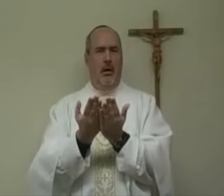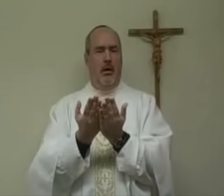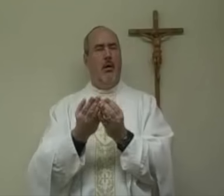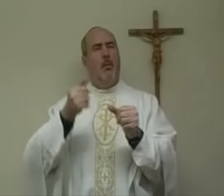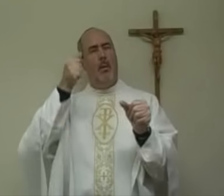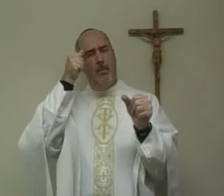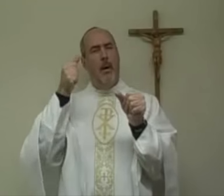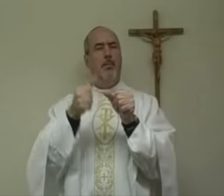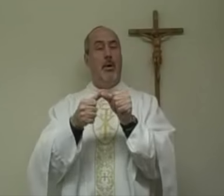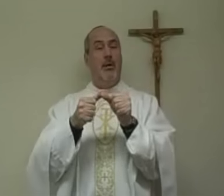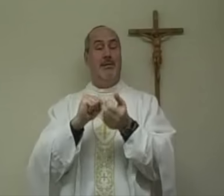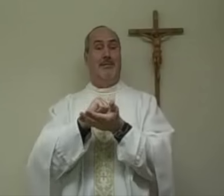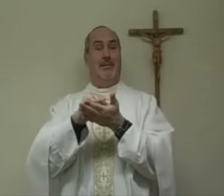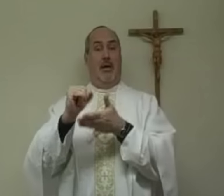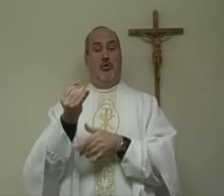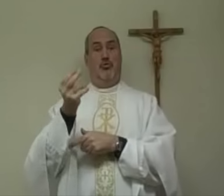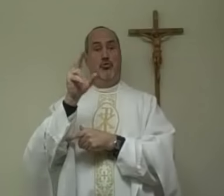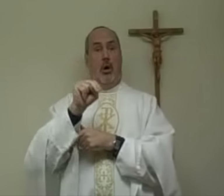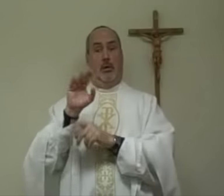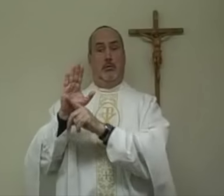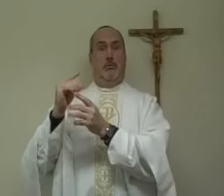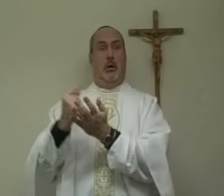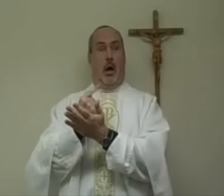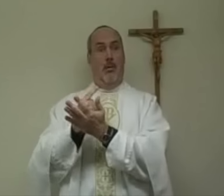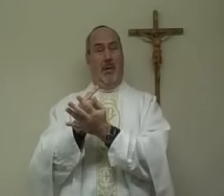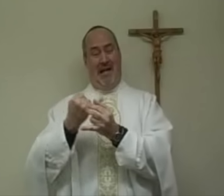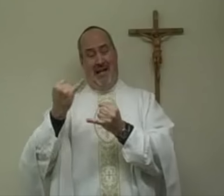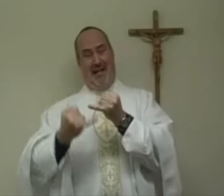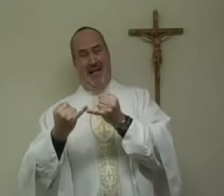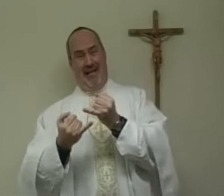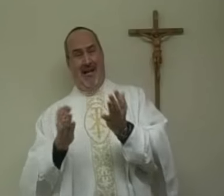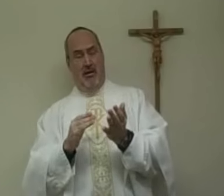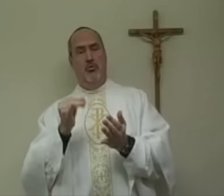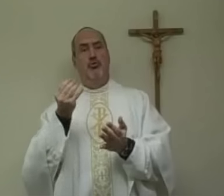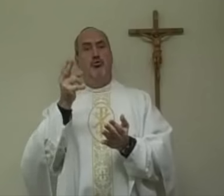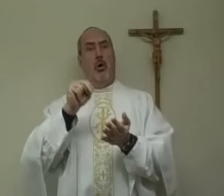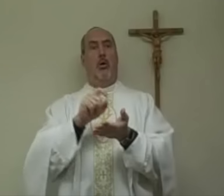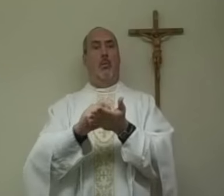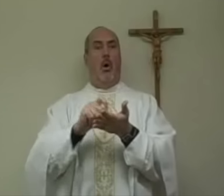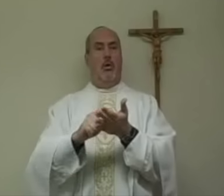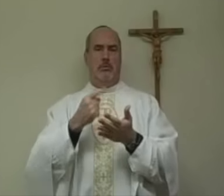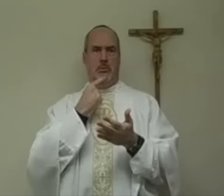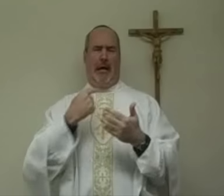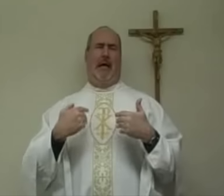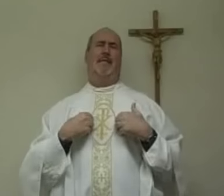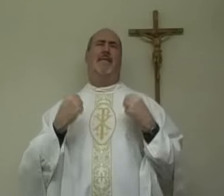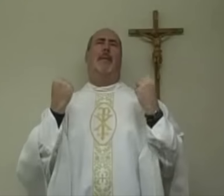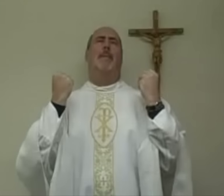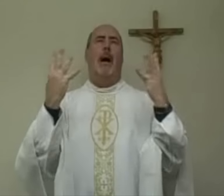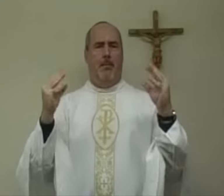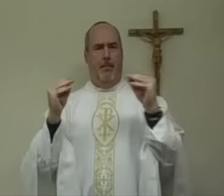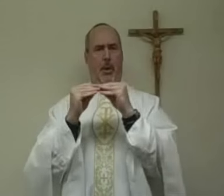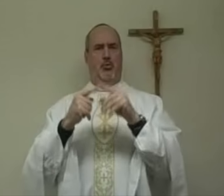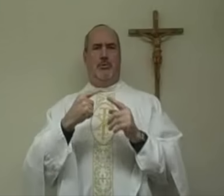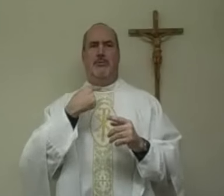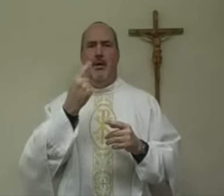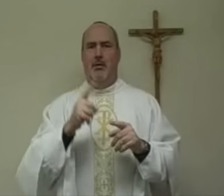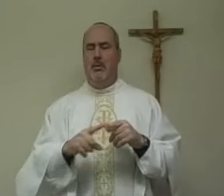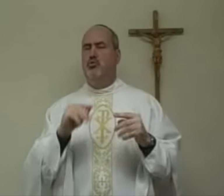aren't documented in the Bible. Now, if you remember the Gospel of St. John, in the very last part, he wrote that